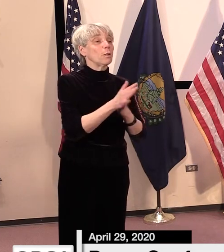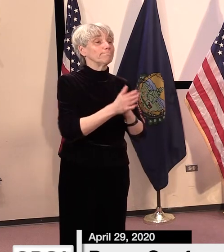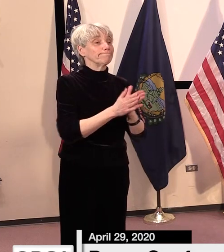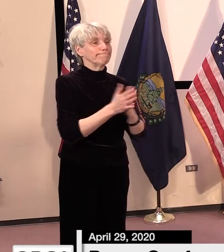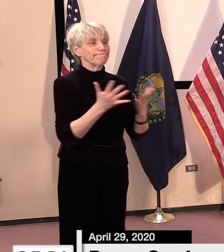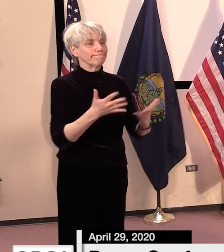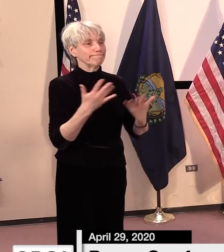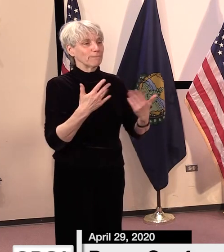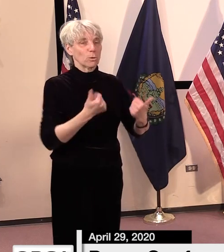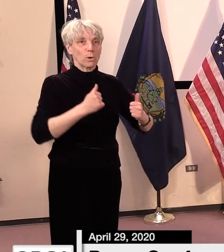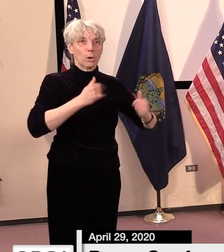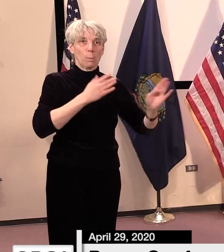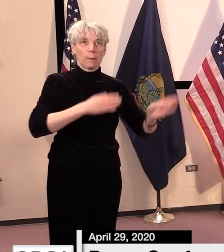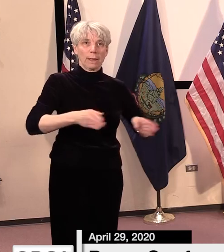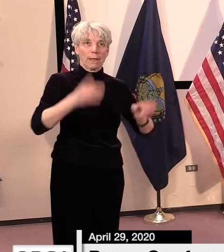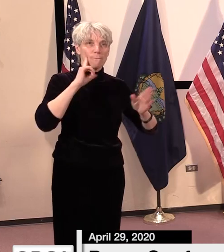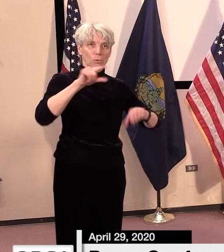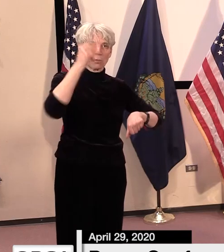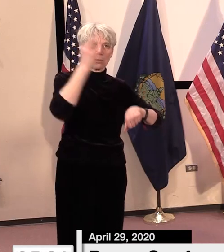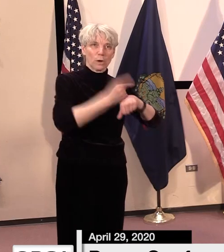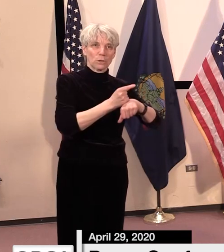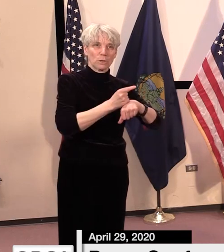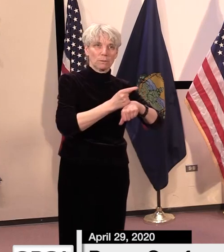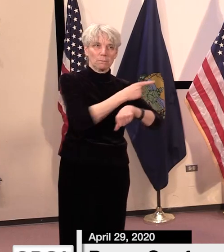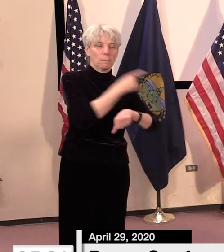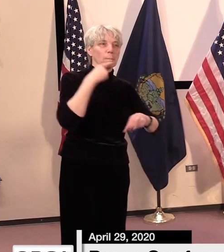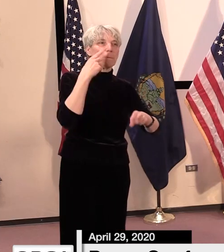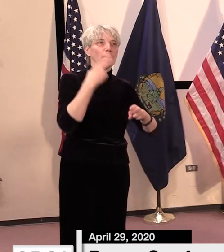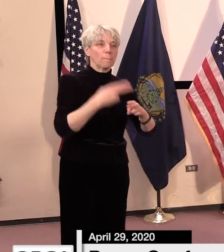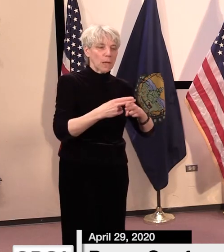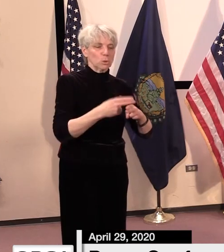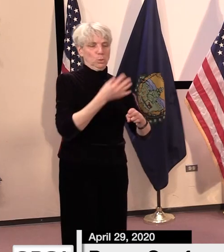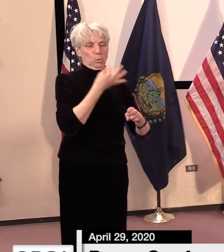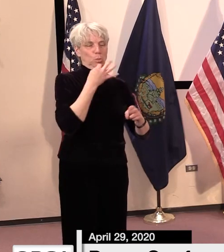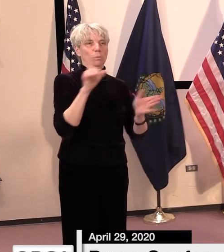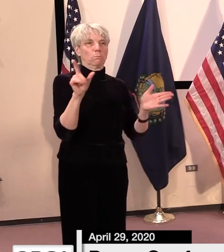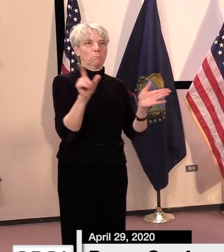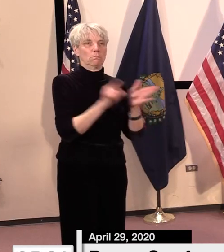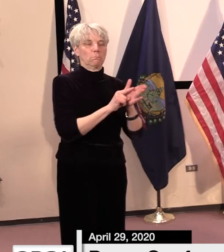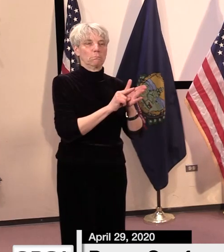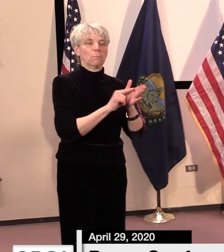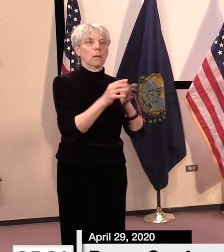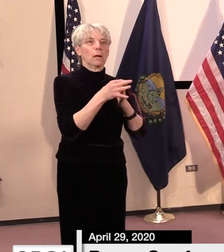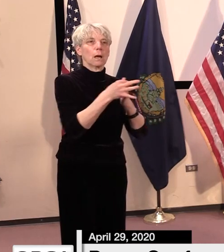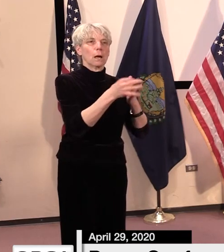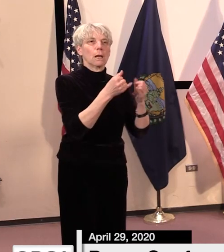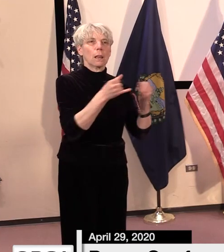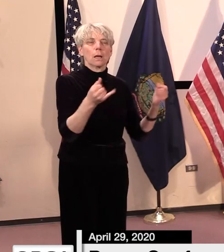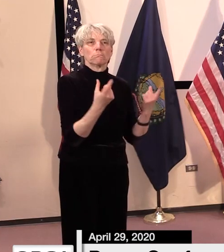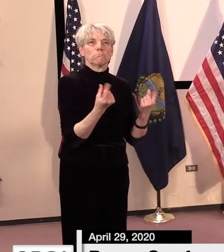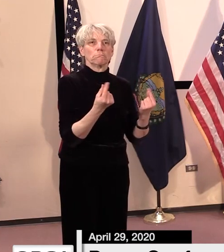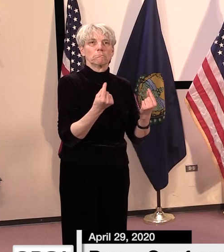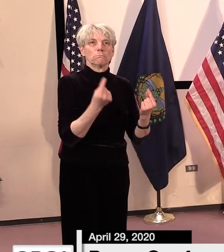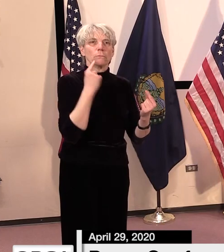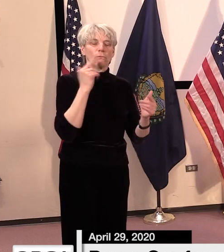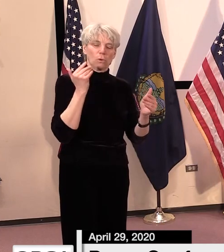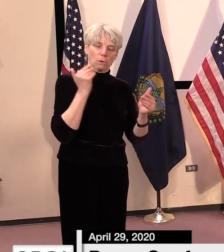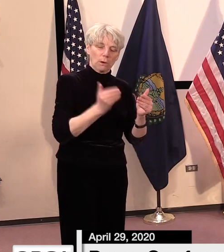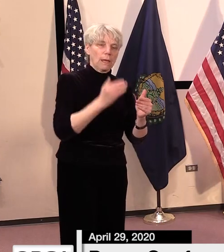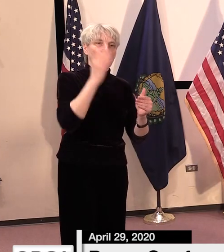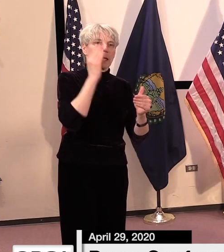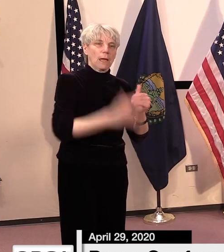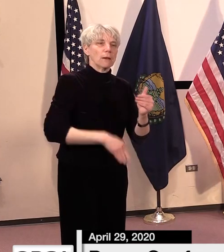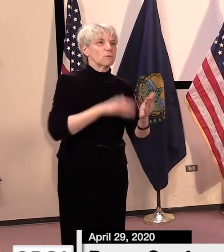and you mentioned the end of school year guidance coming out. Can you just speak to what that guidance